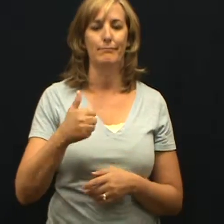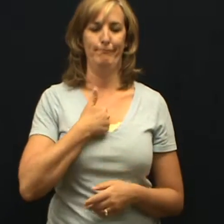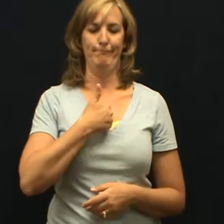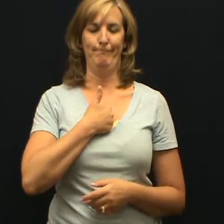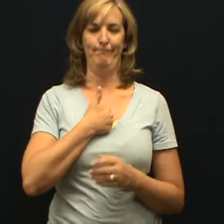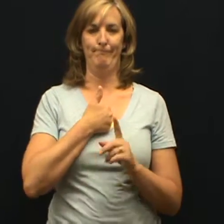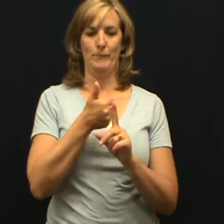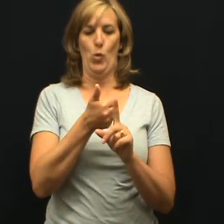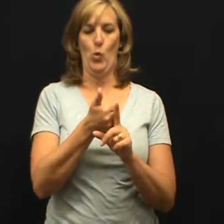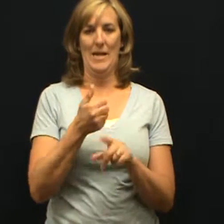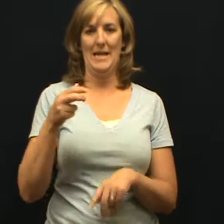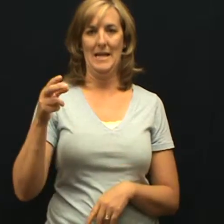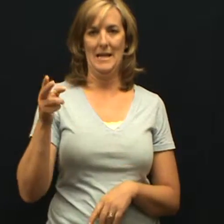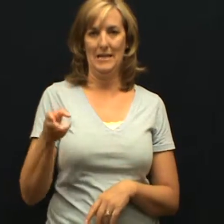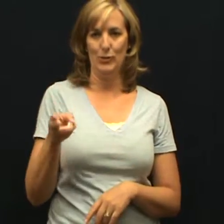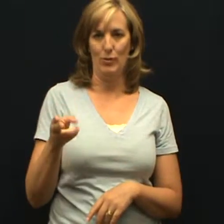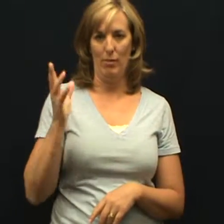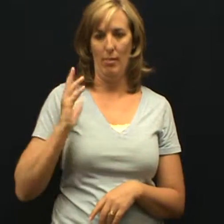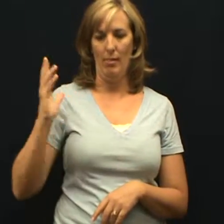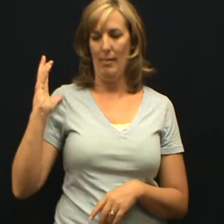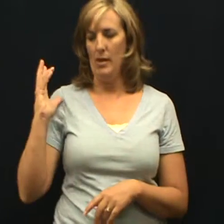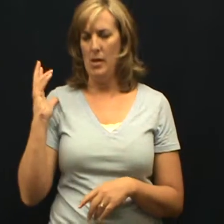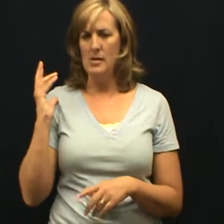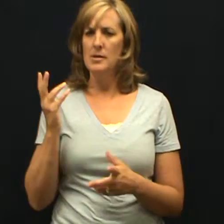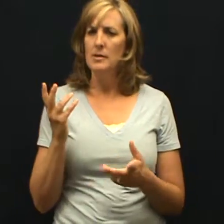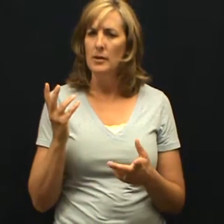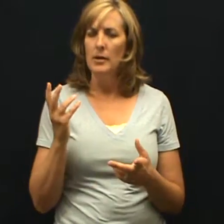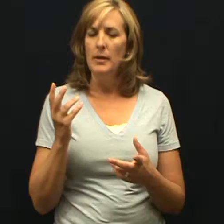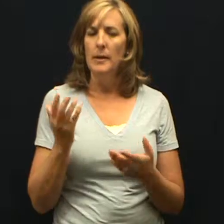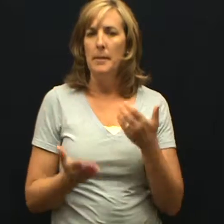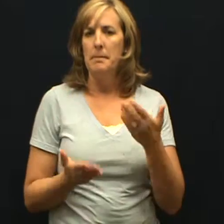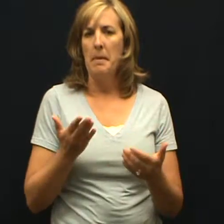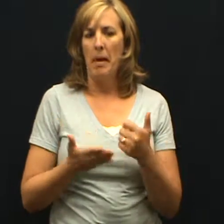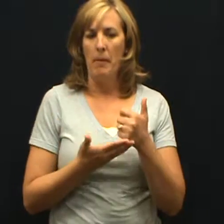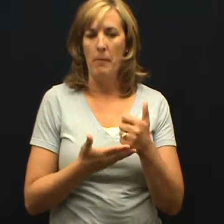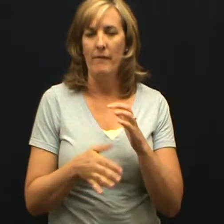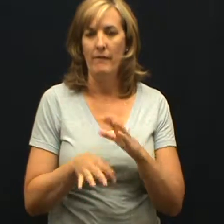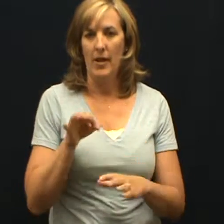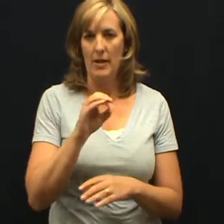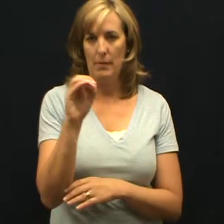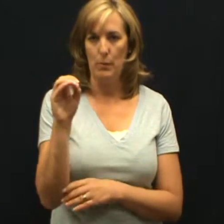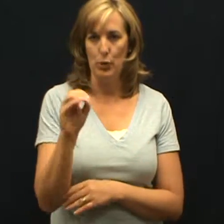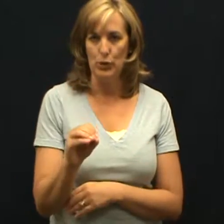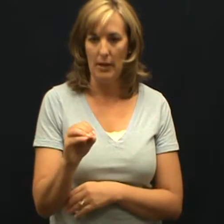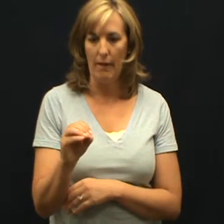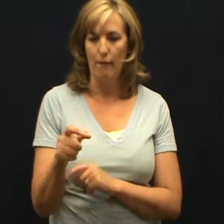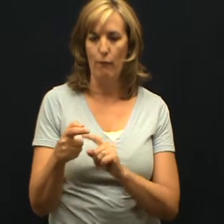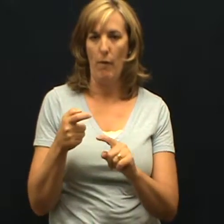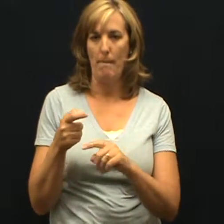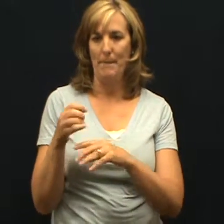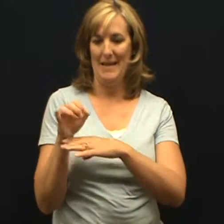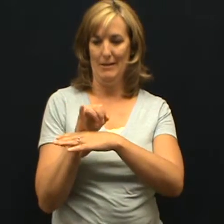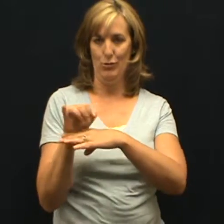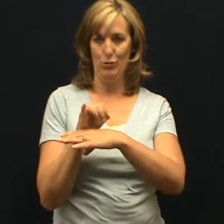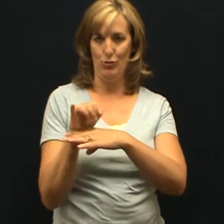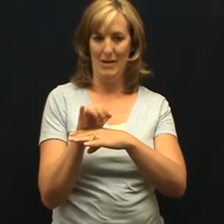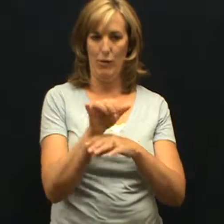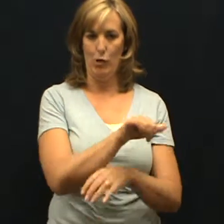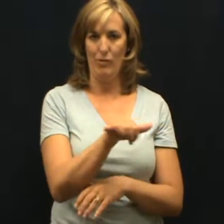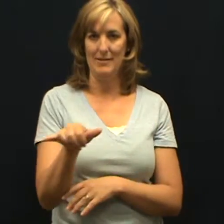or we might get some help looking at, finding these percentages from industry averages or something like that. But what